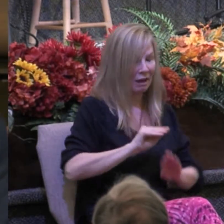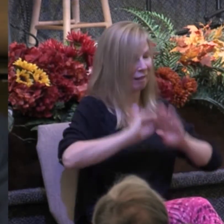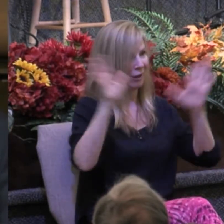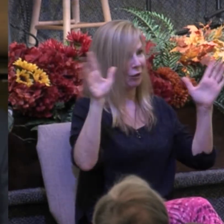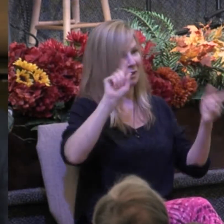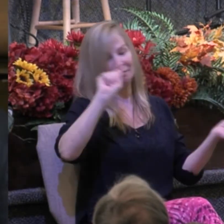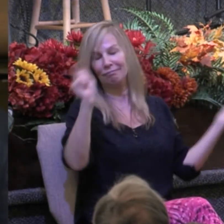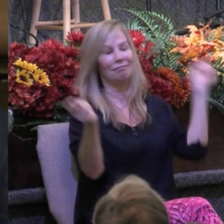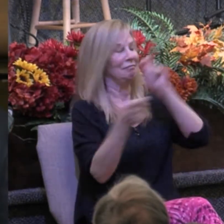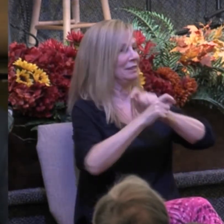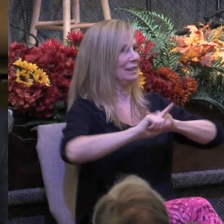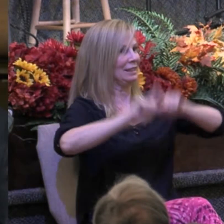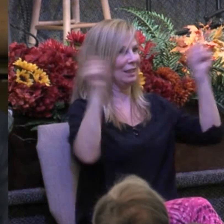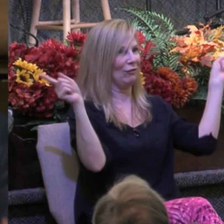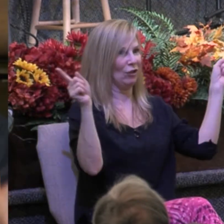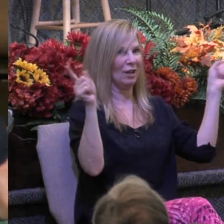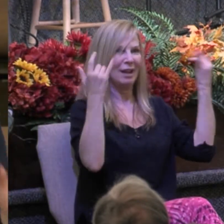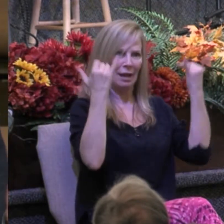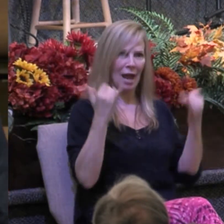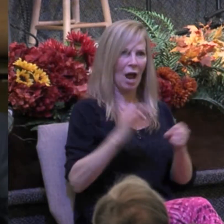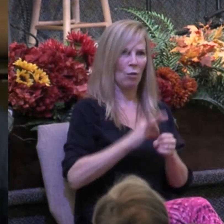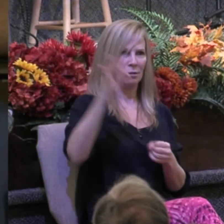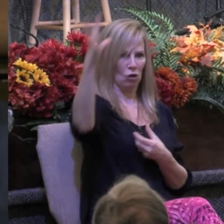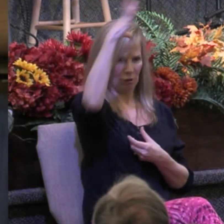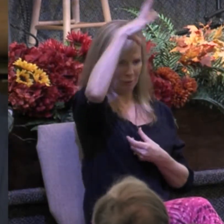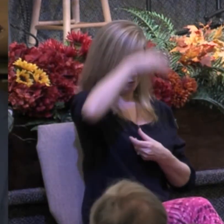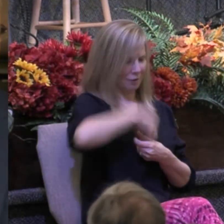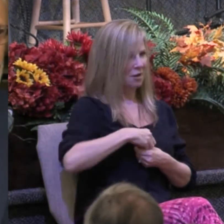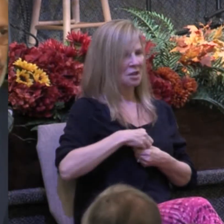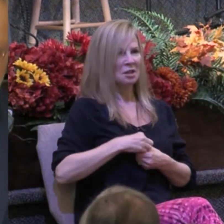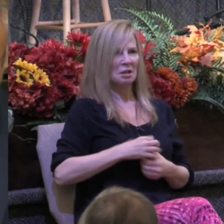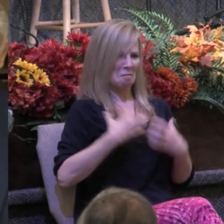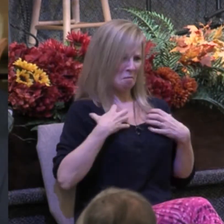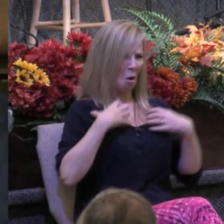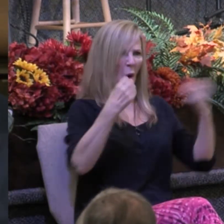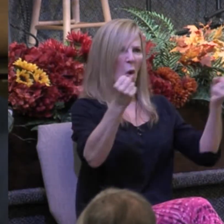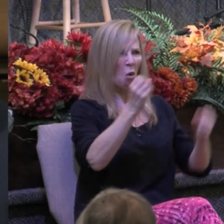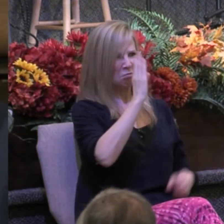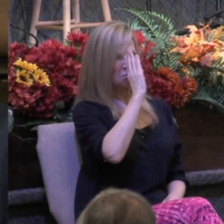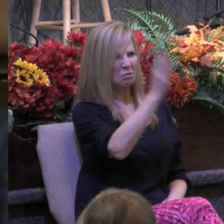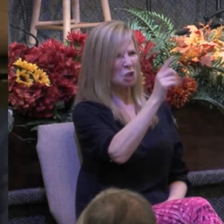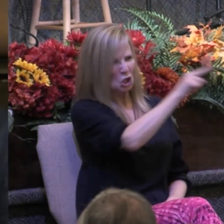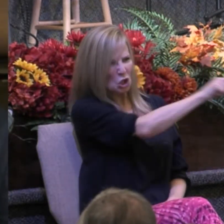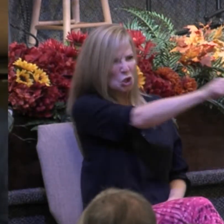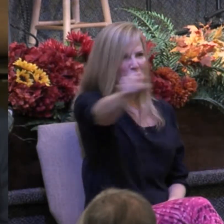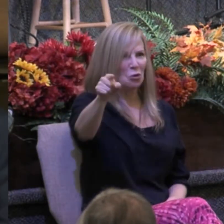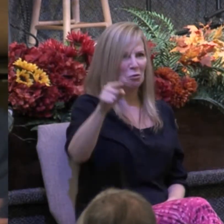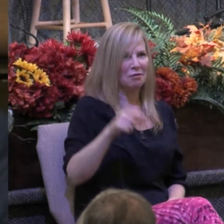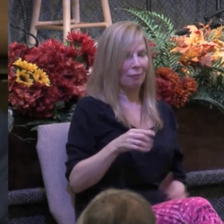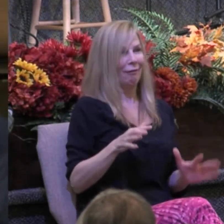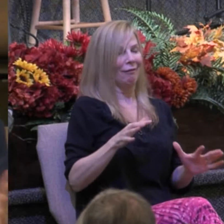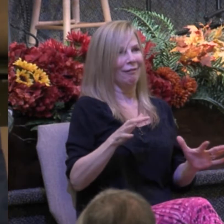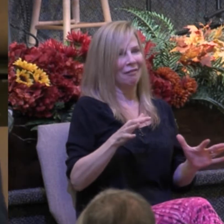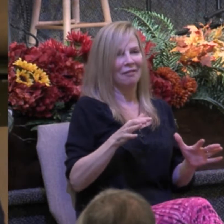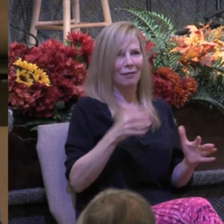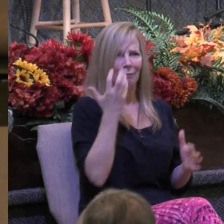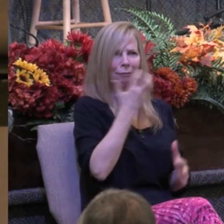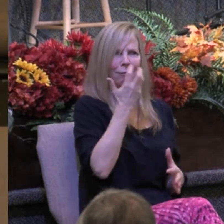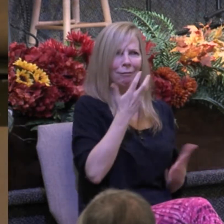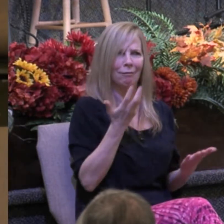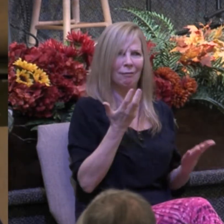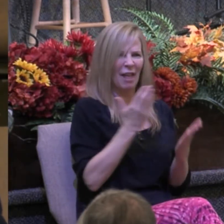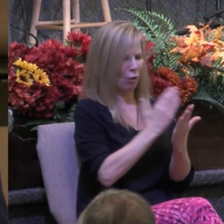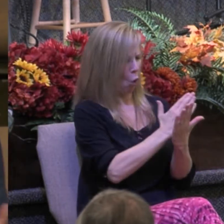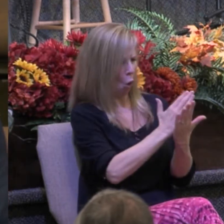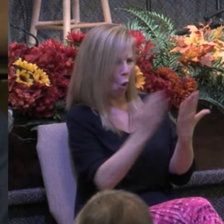is dwelling in him. Folks, this is incredible boldness. And throughout the book of Acts, we see the same kind